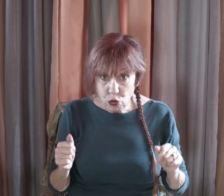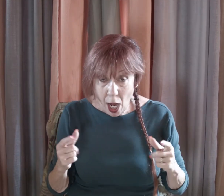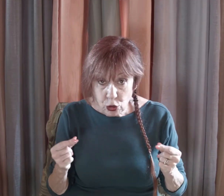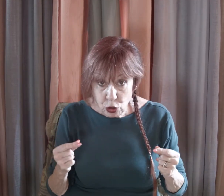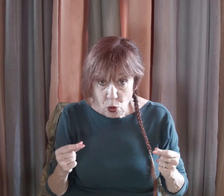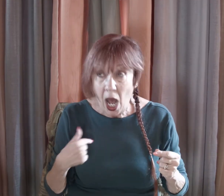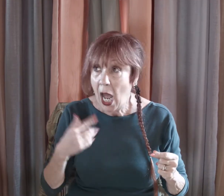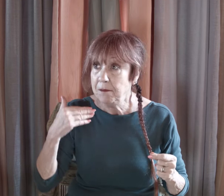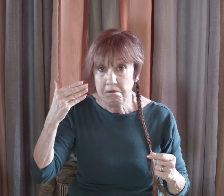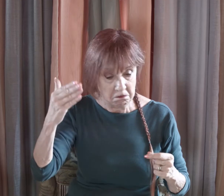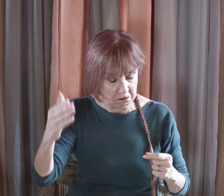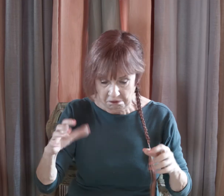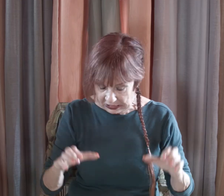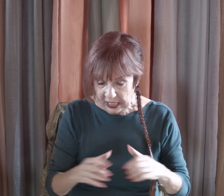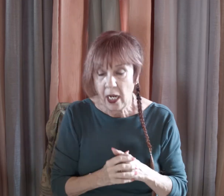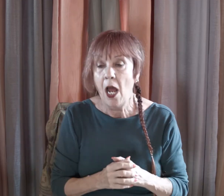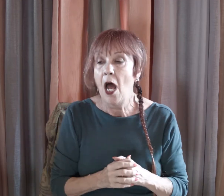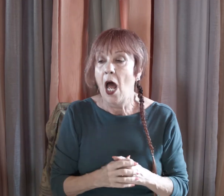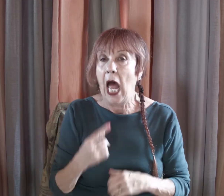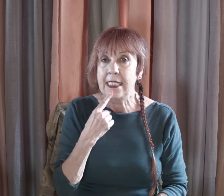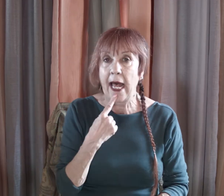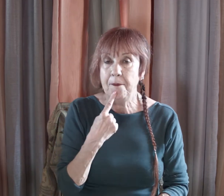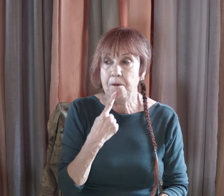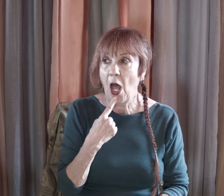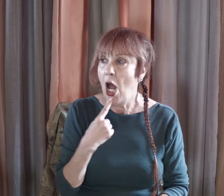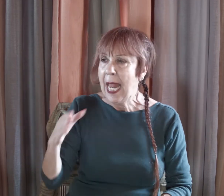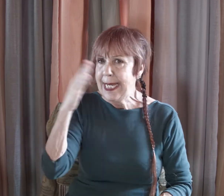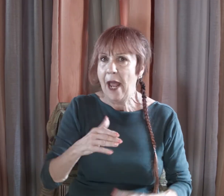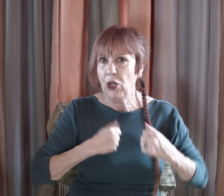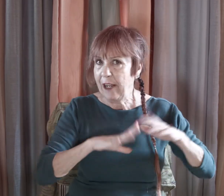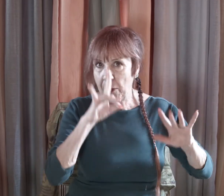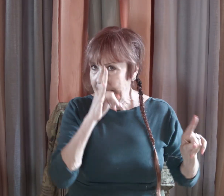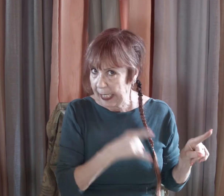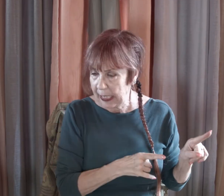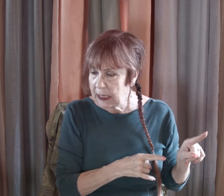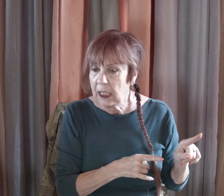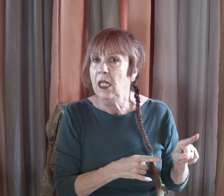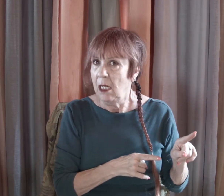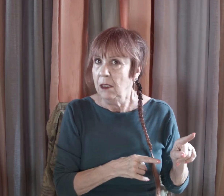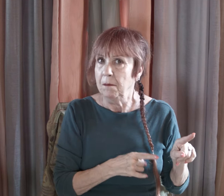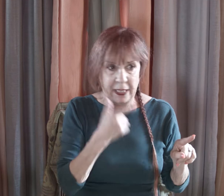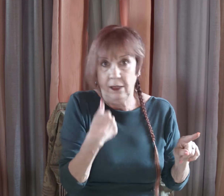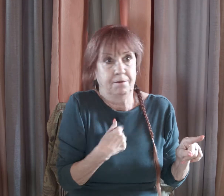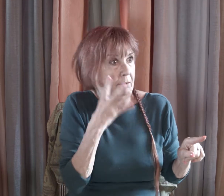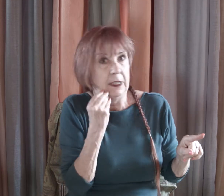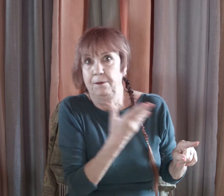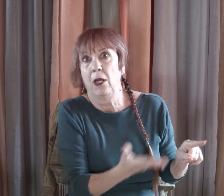on to do? I went on to do several things. I went on to say that we should never give up on kids who can't read very well because of the experiences I had